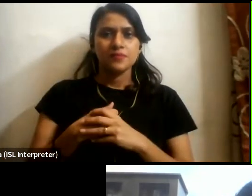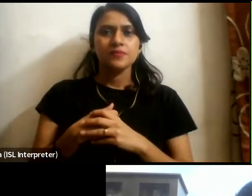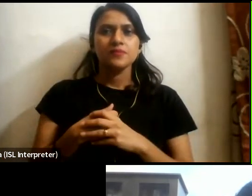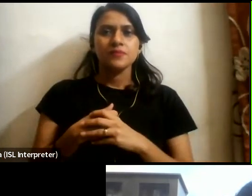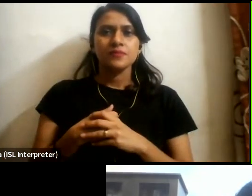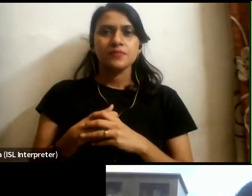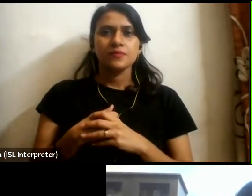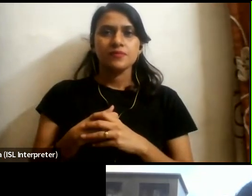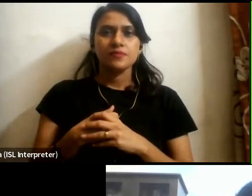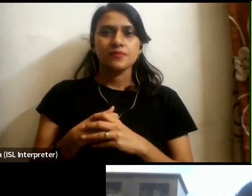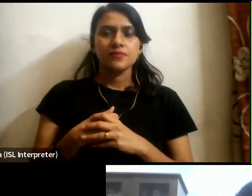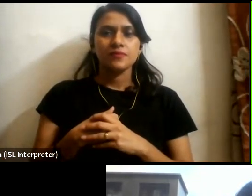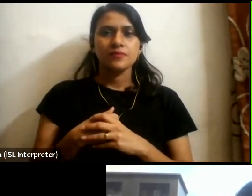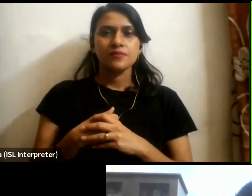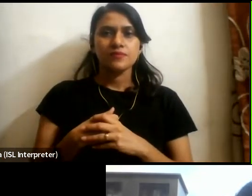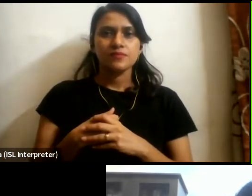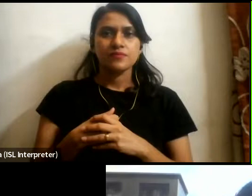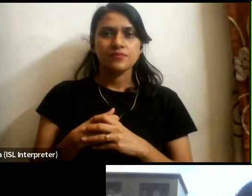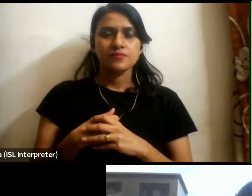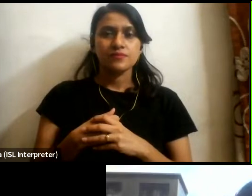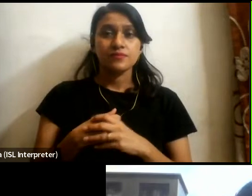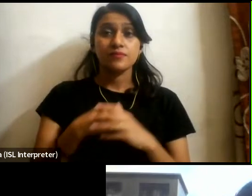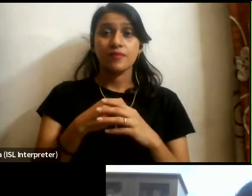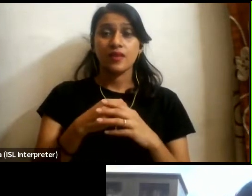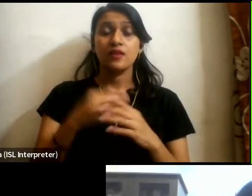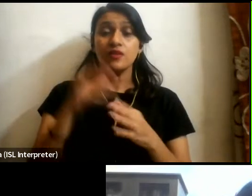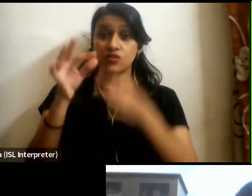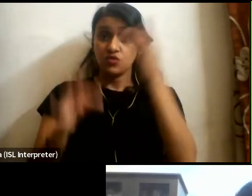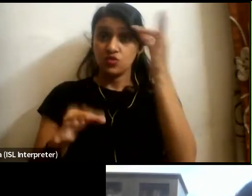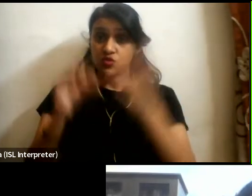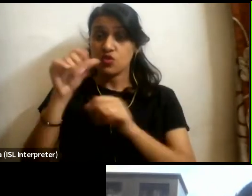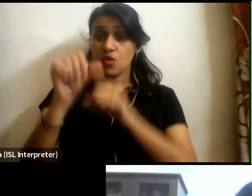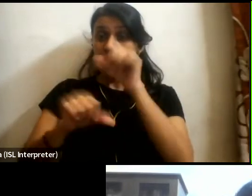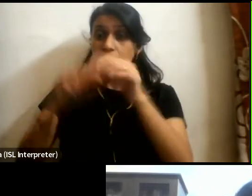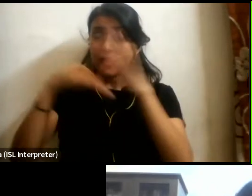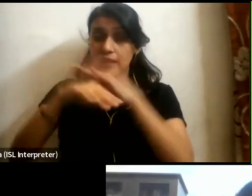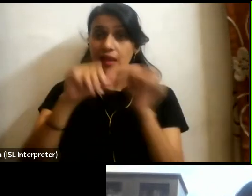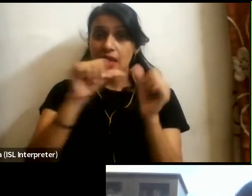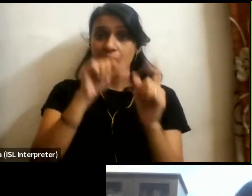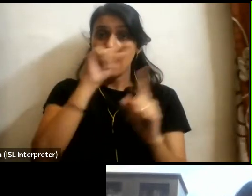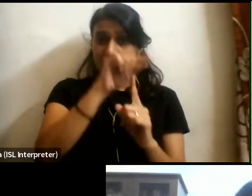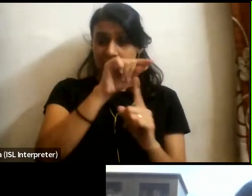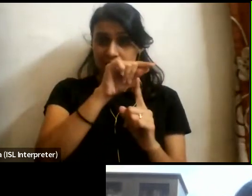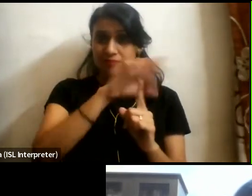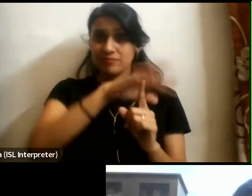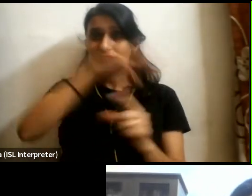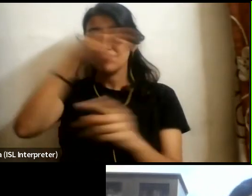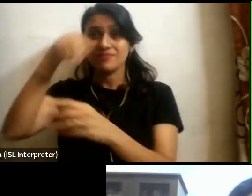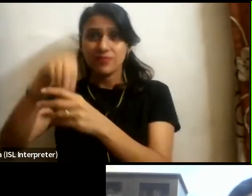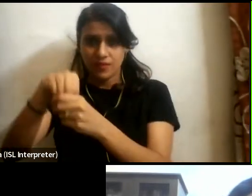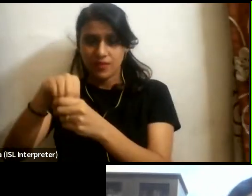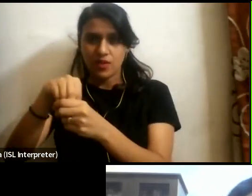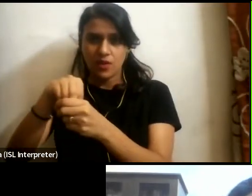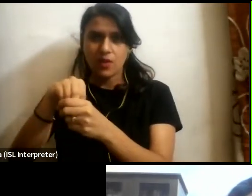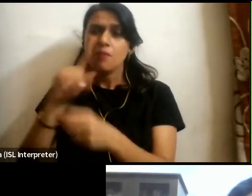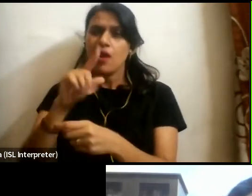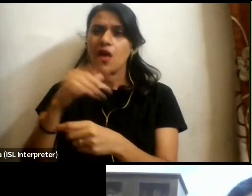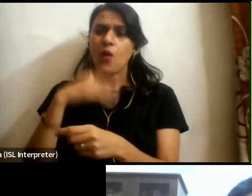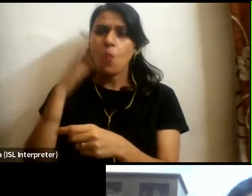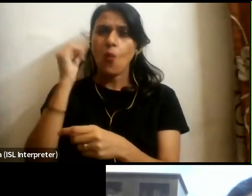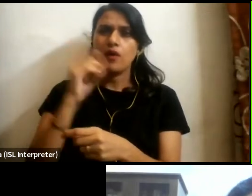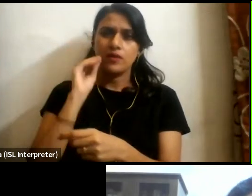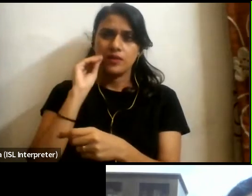on the deployment of AI in judicial processes, on the judicial side of things. And I'll say why. One is,